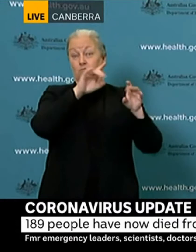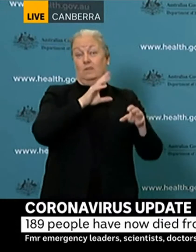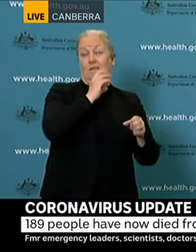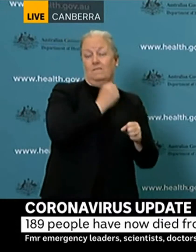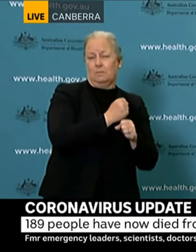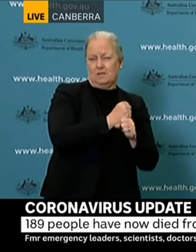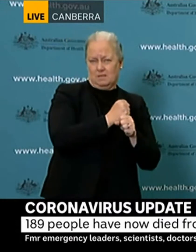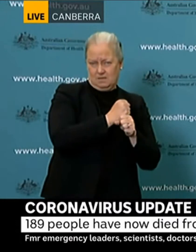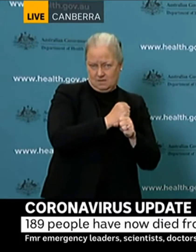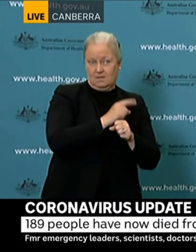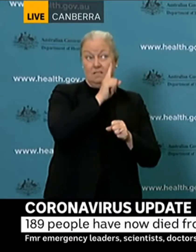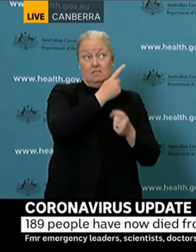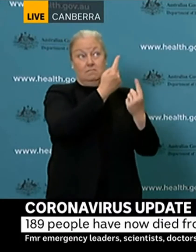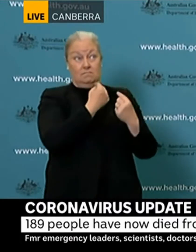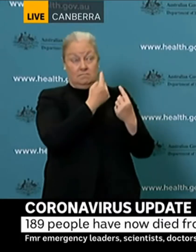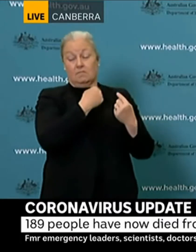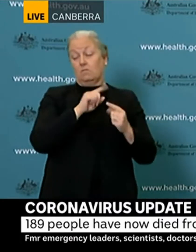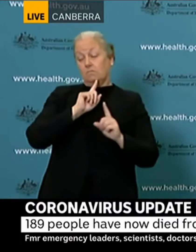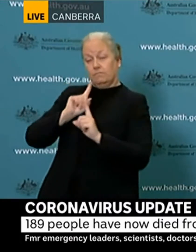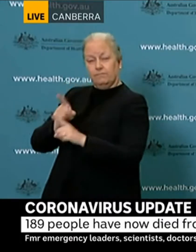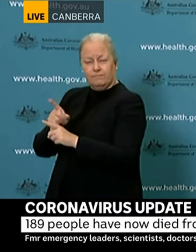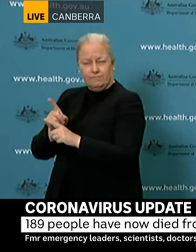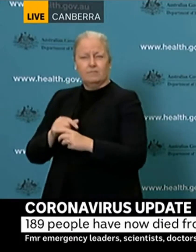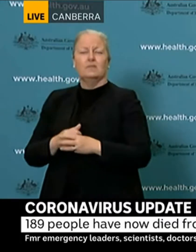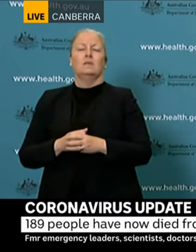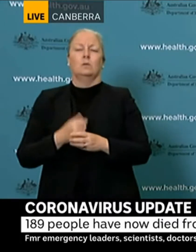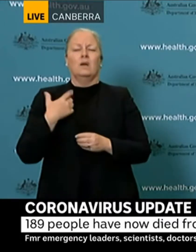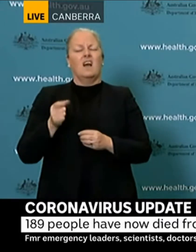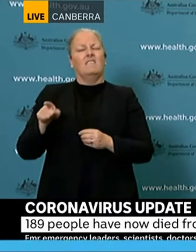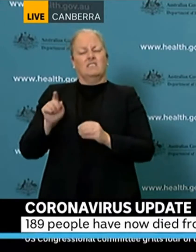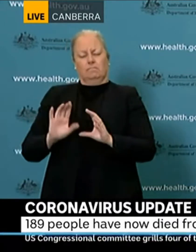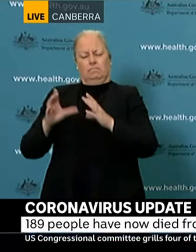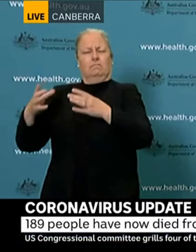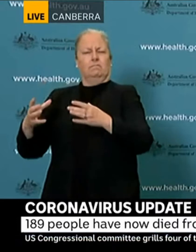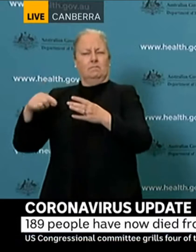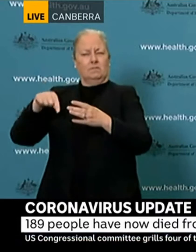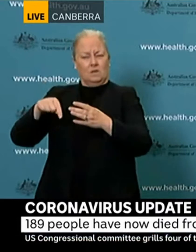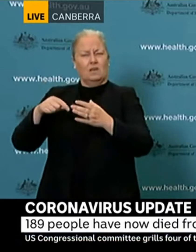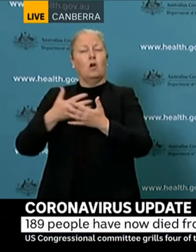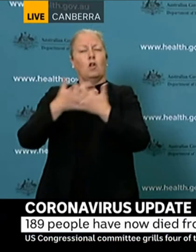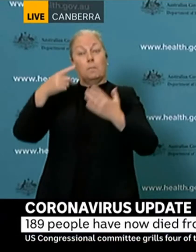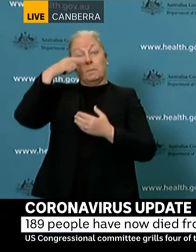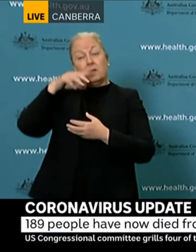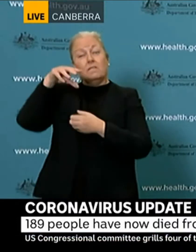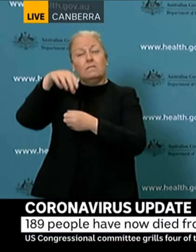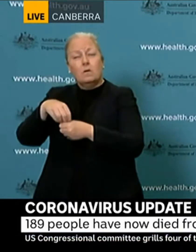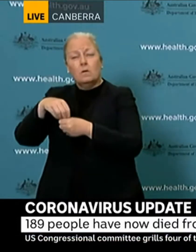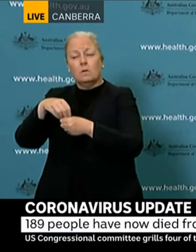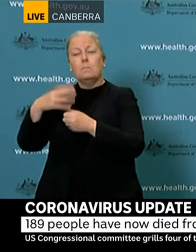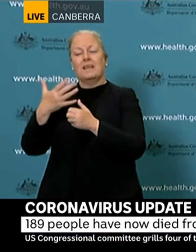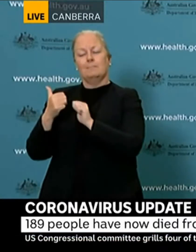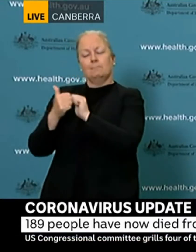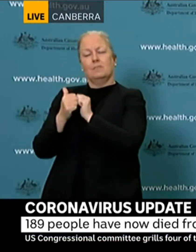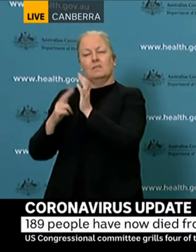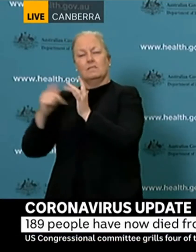the Victorian Aged Care Response Centre, which has been set up as a really true collaboration between the Victorian